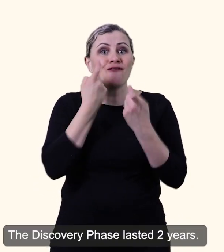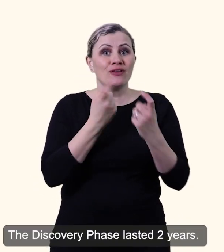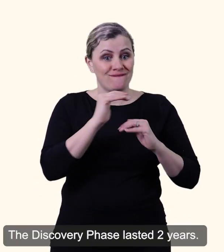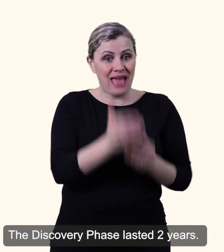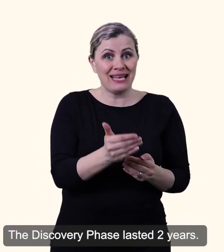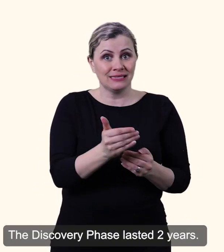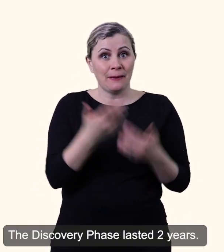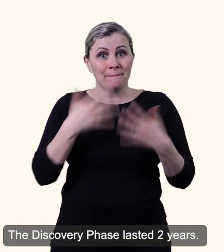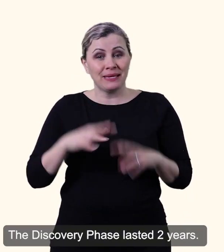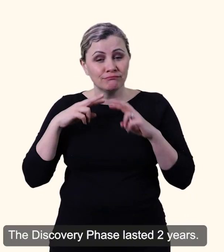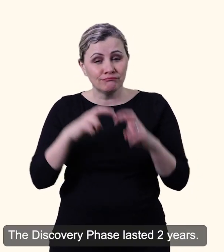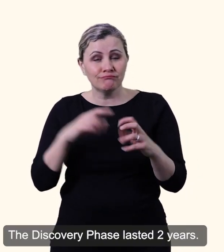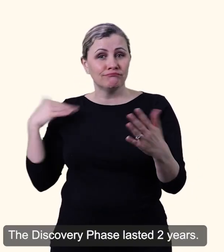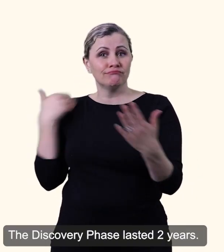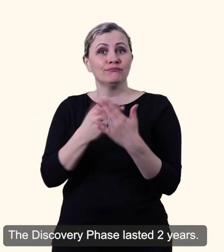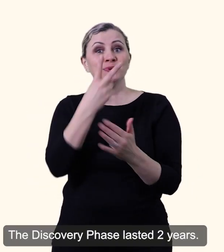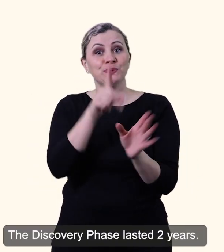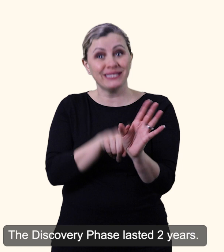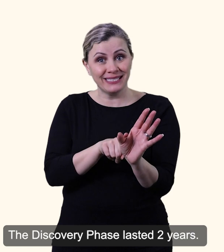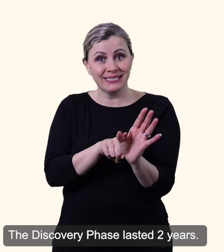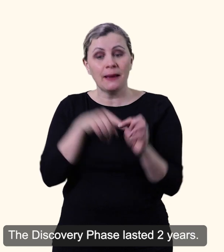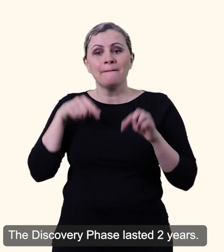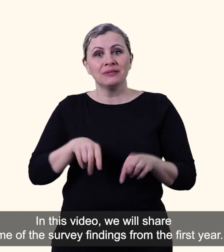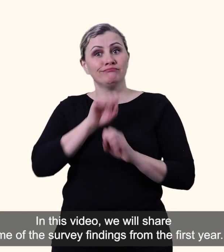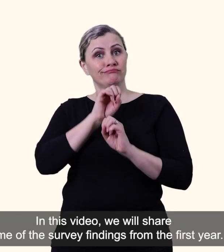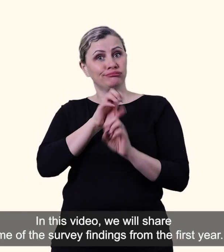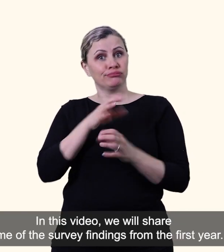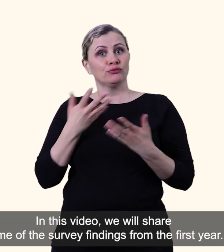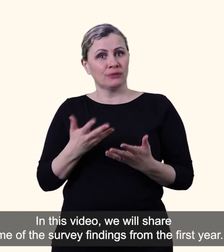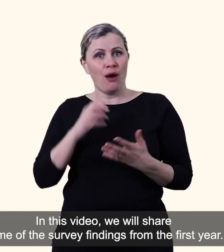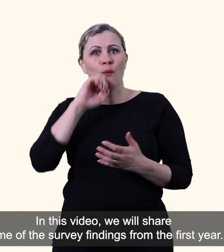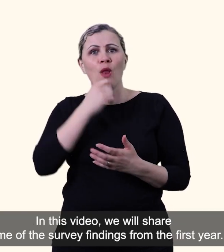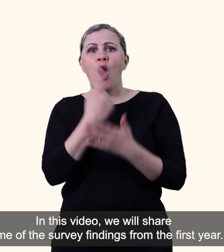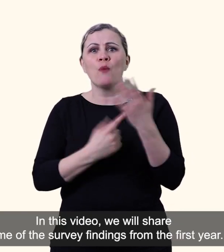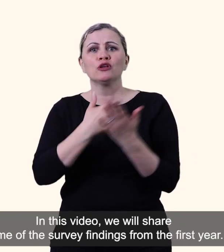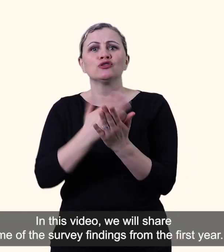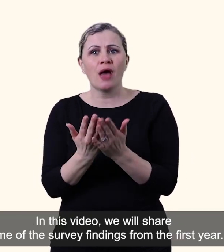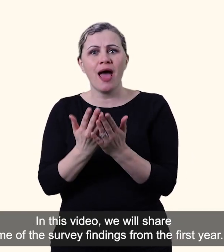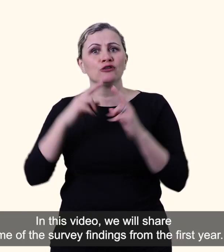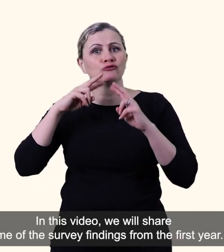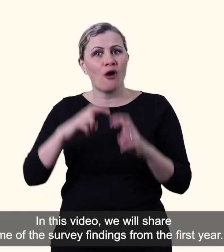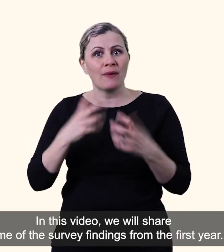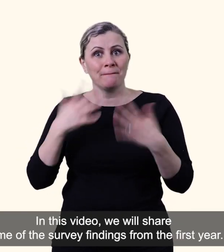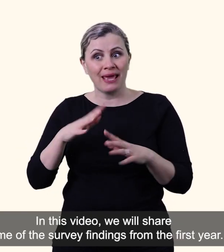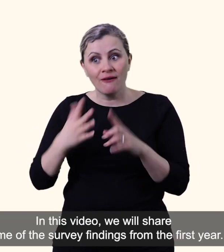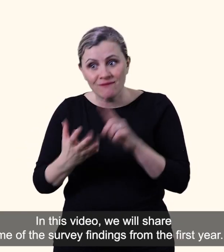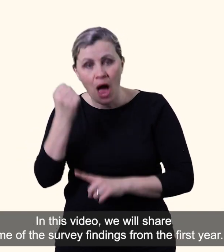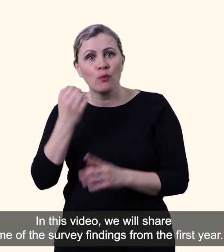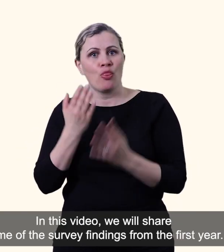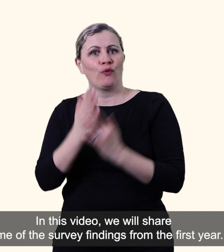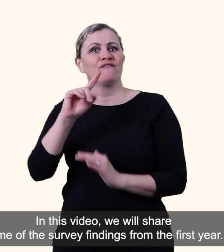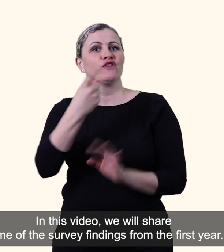The discovery phase lasted 2 years. In this video, we will share some of the survey findings from